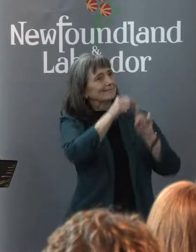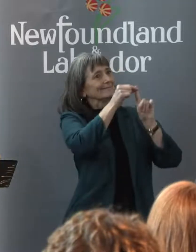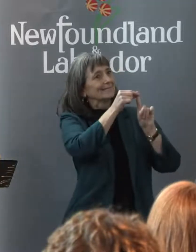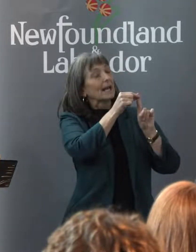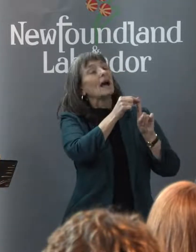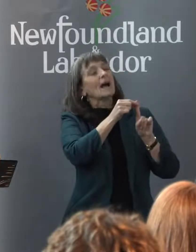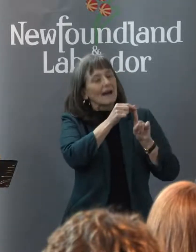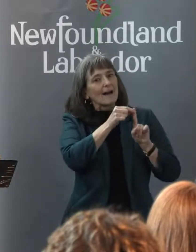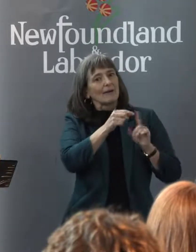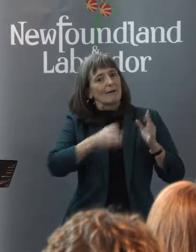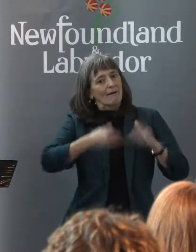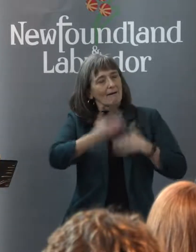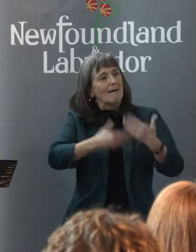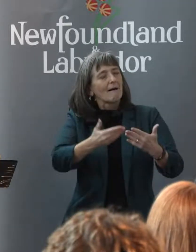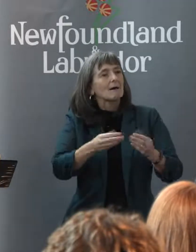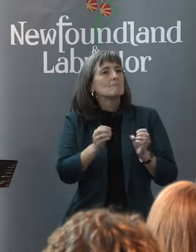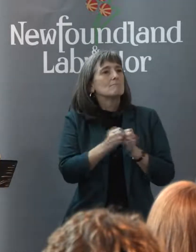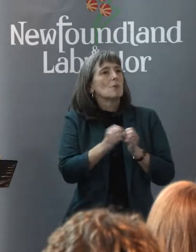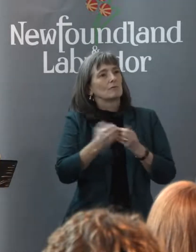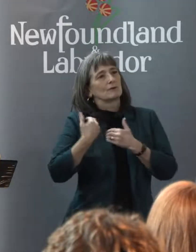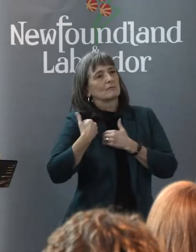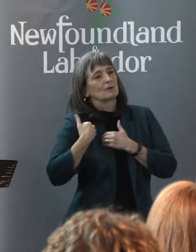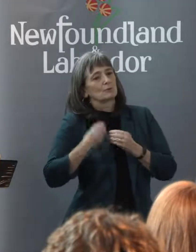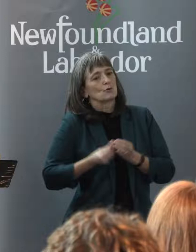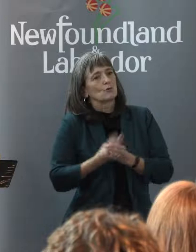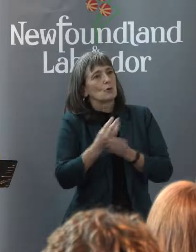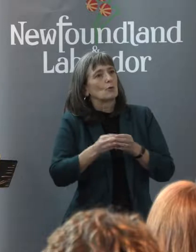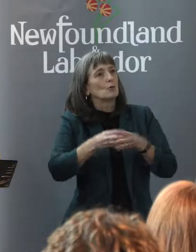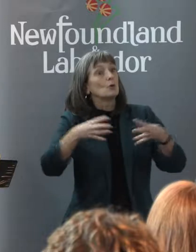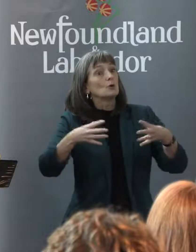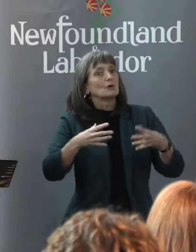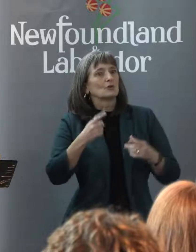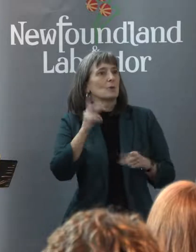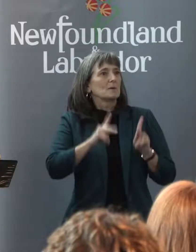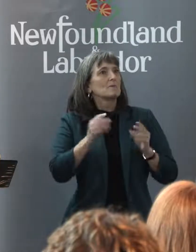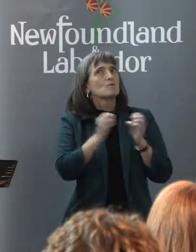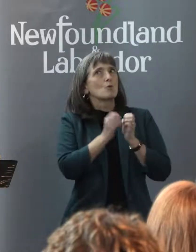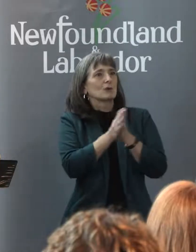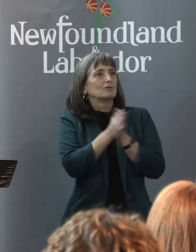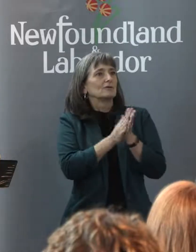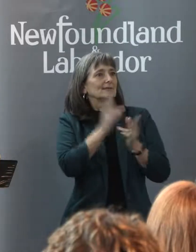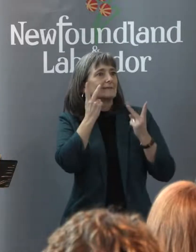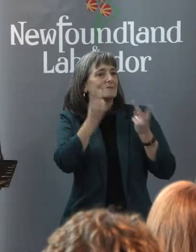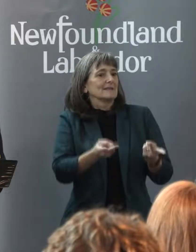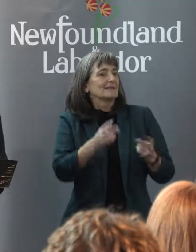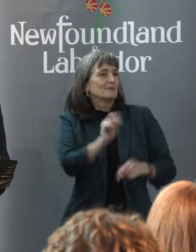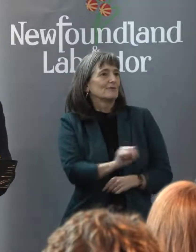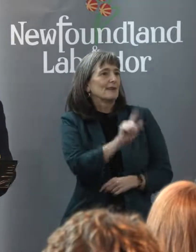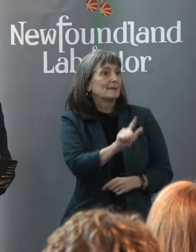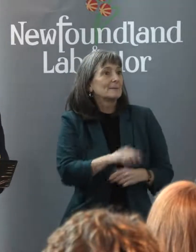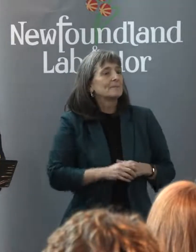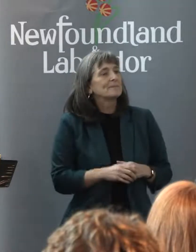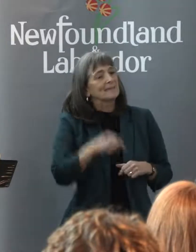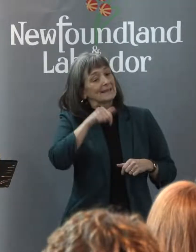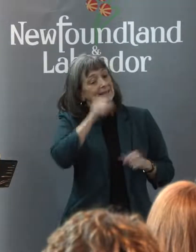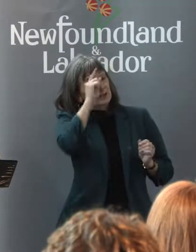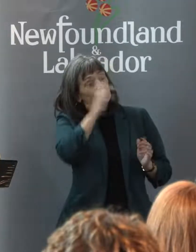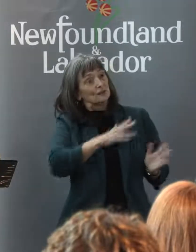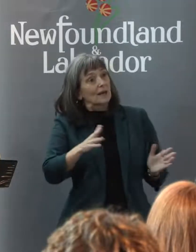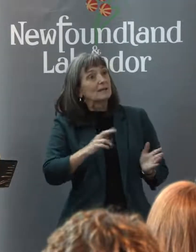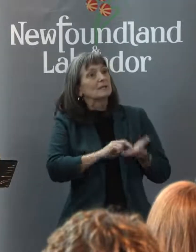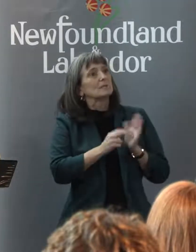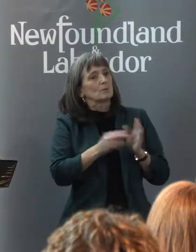growth and evolve Newfoundland and Labrador into that thriving tourism destination. The strategy will enhance Newfoundland and